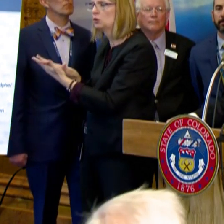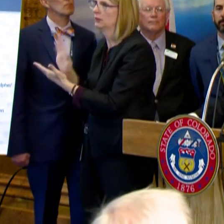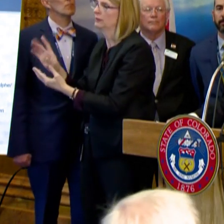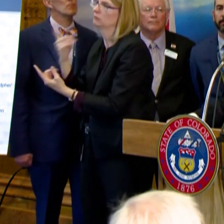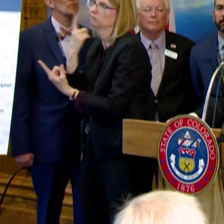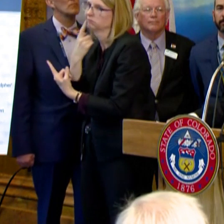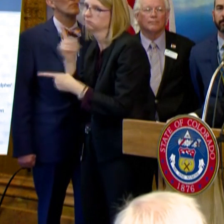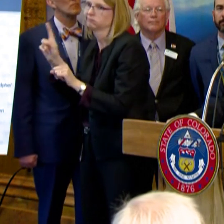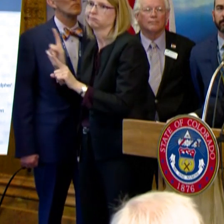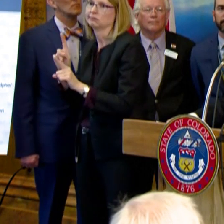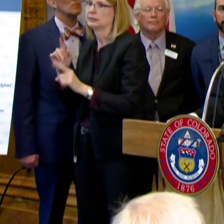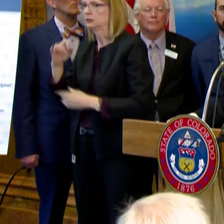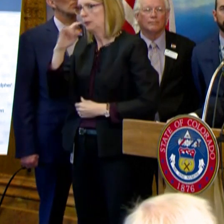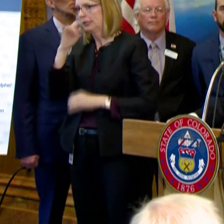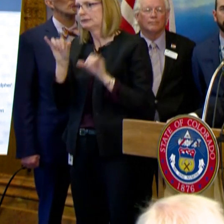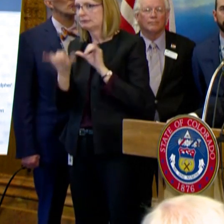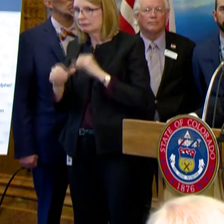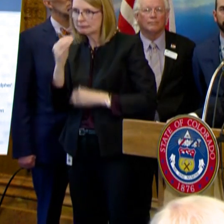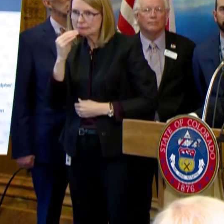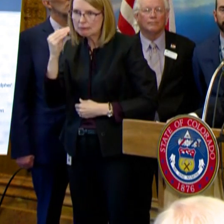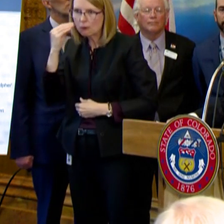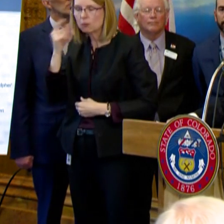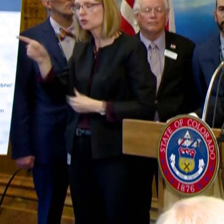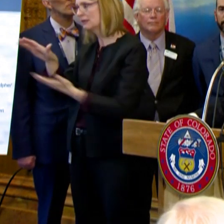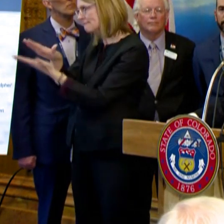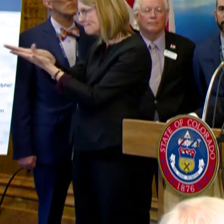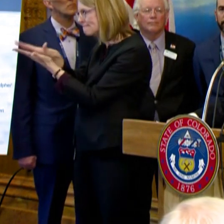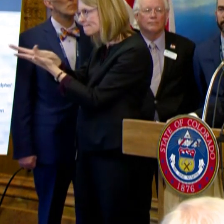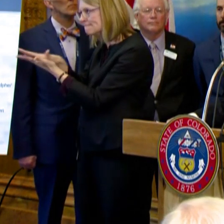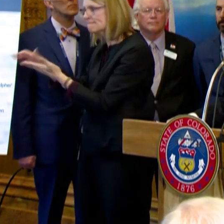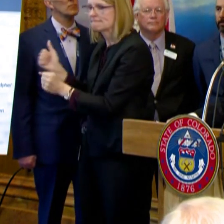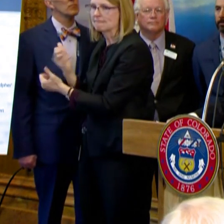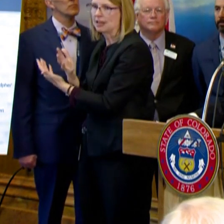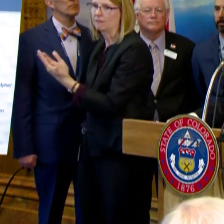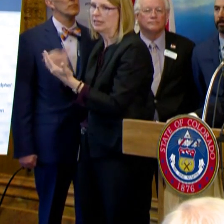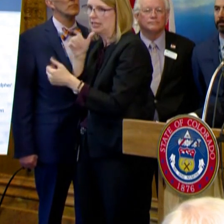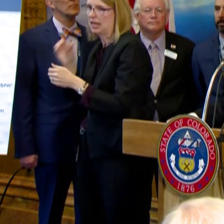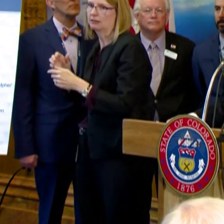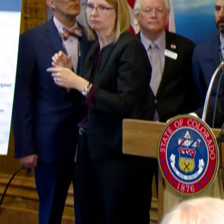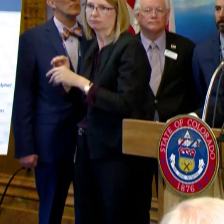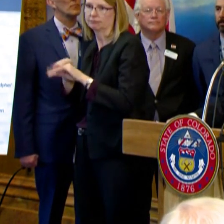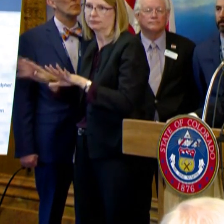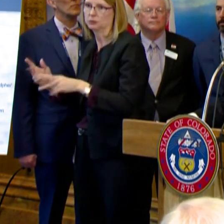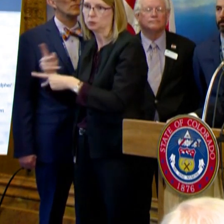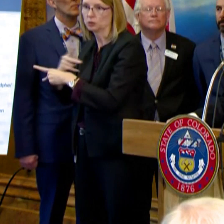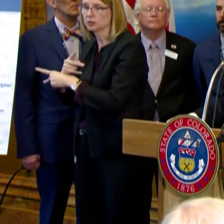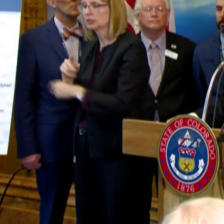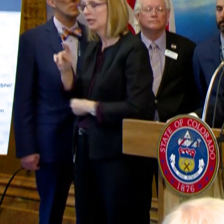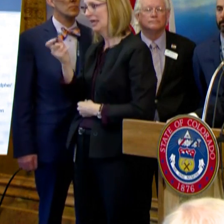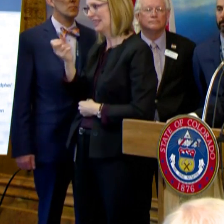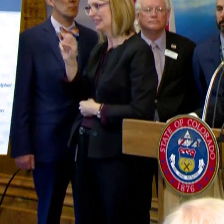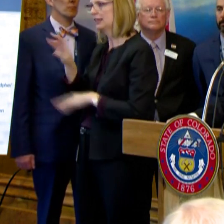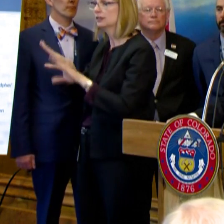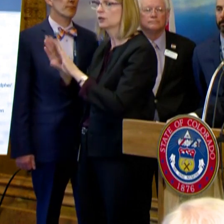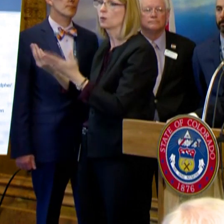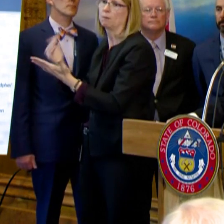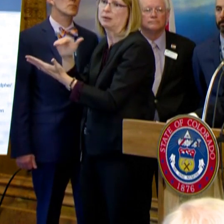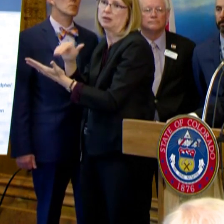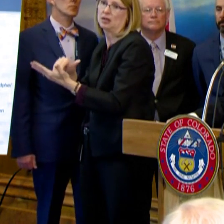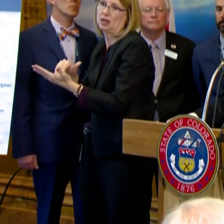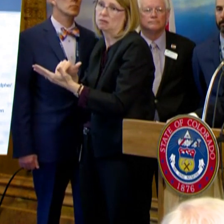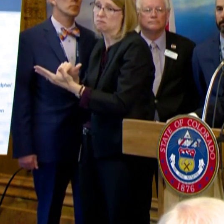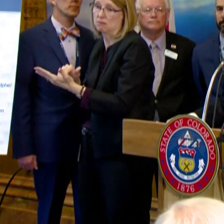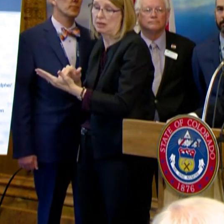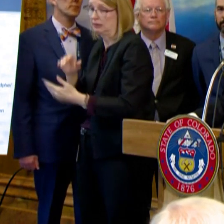to prevent the additional spread of that, to clean the schools, and then to reopen without significant